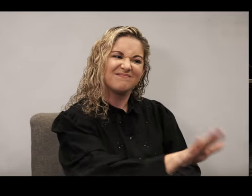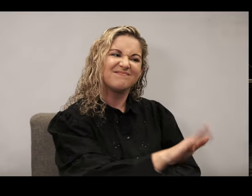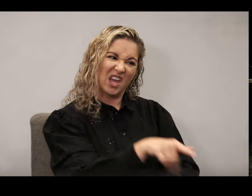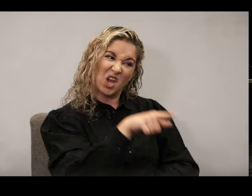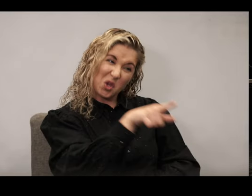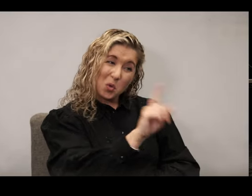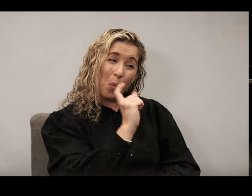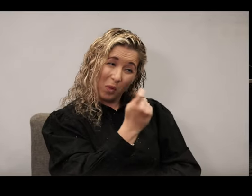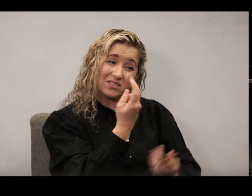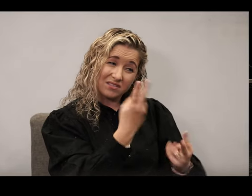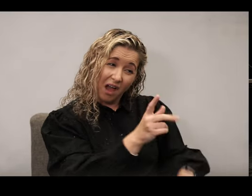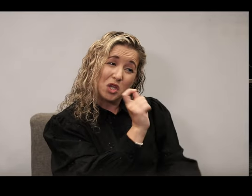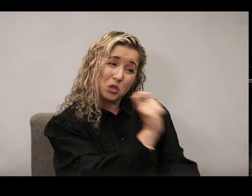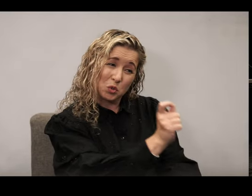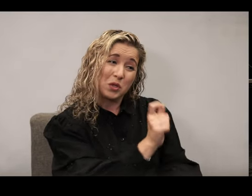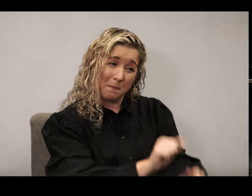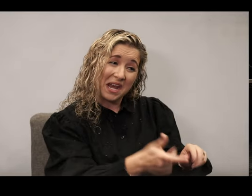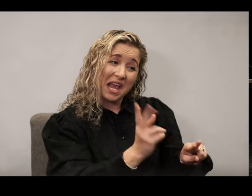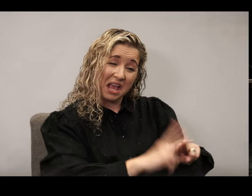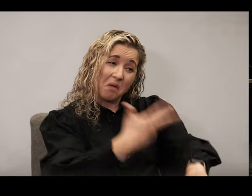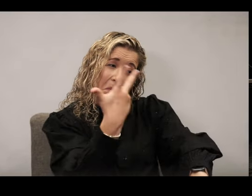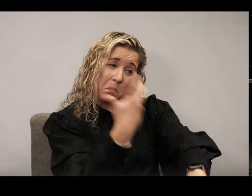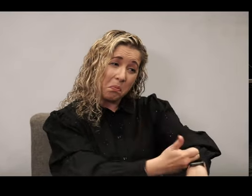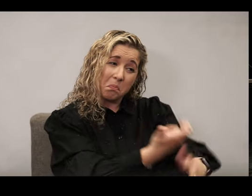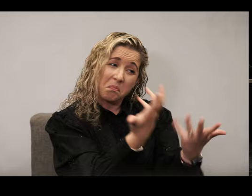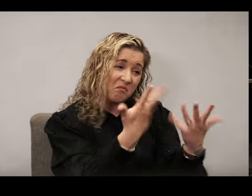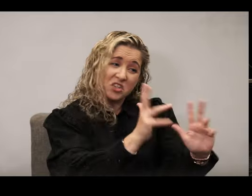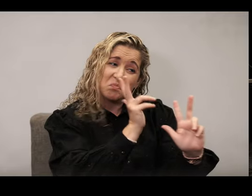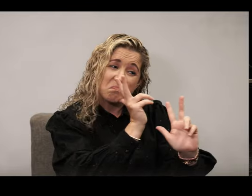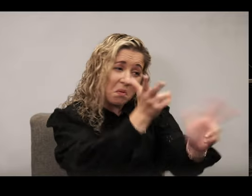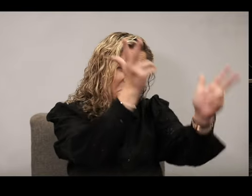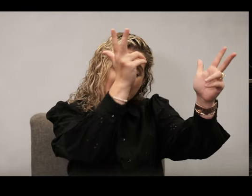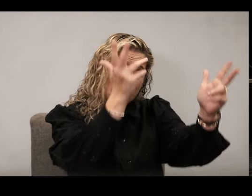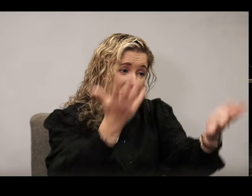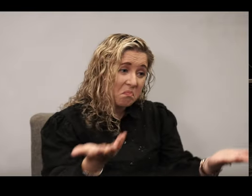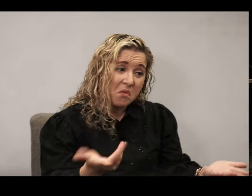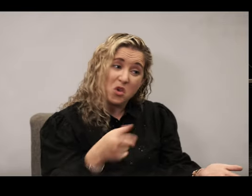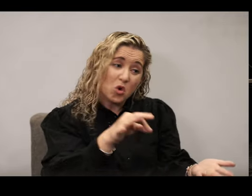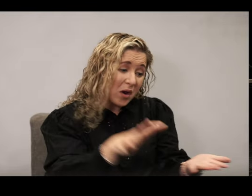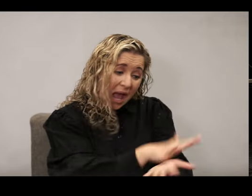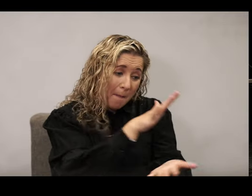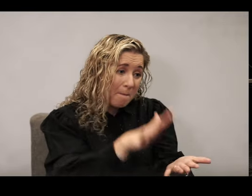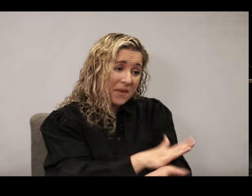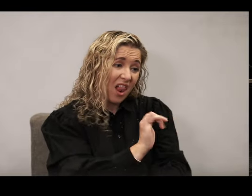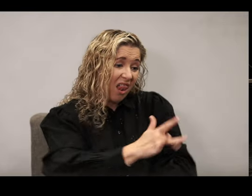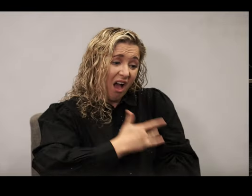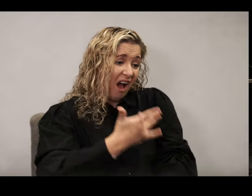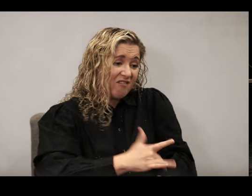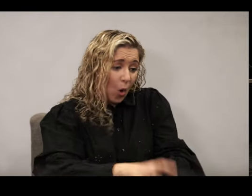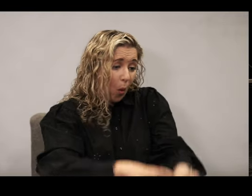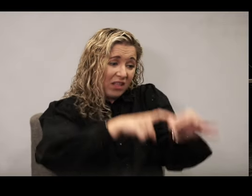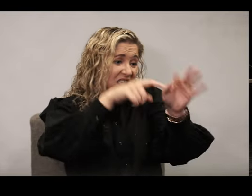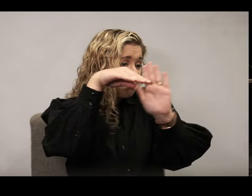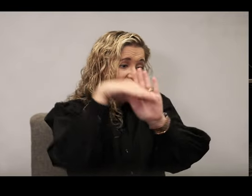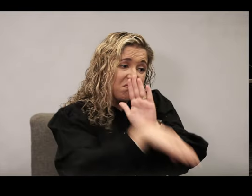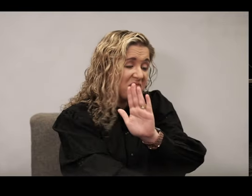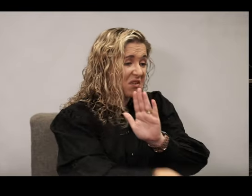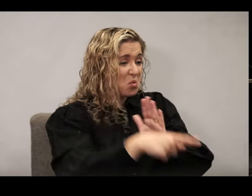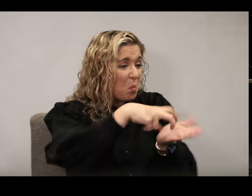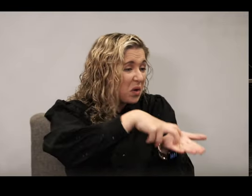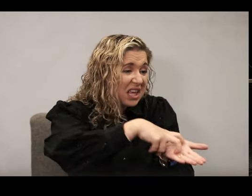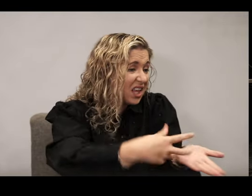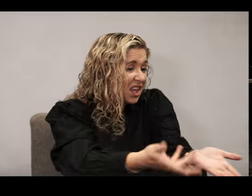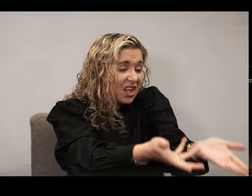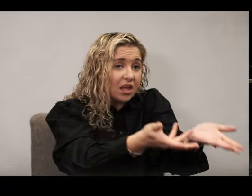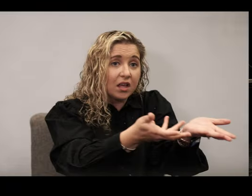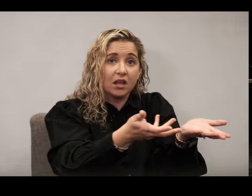be good for them. You know, their life doesn't have heaps of happiness in them and they are pretty unwell and frail. And now you might be